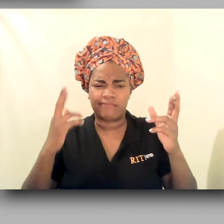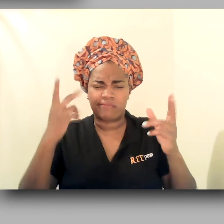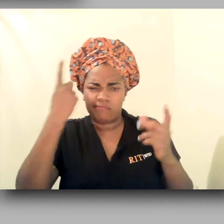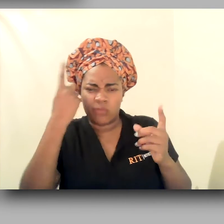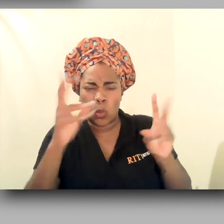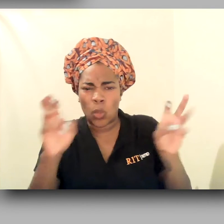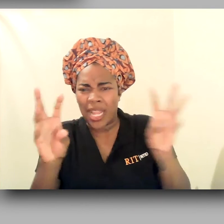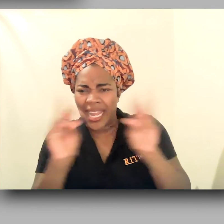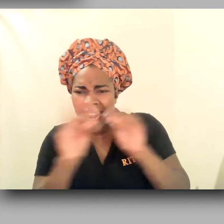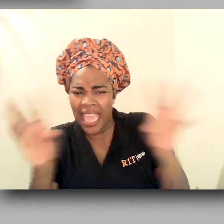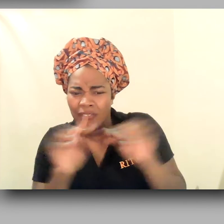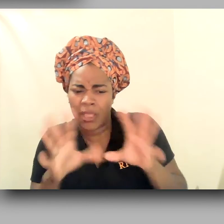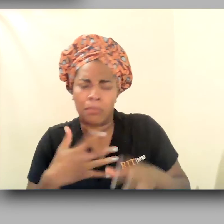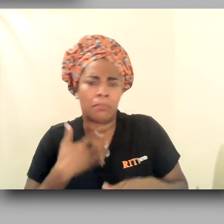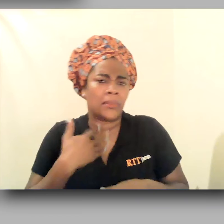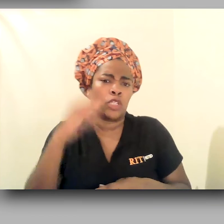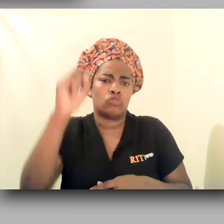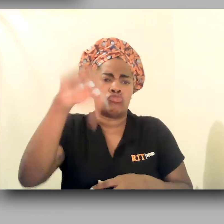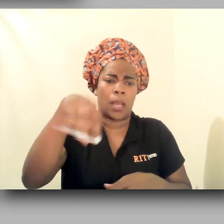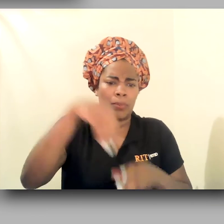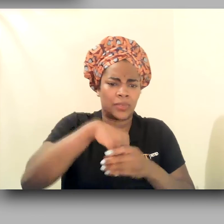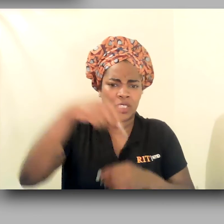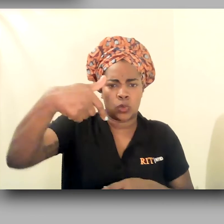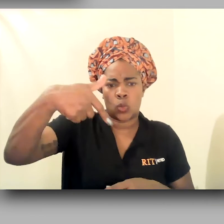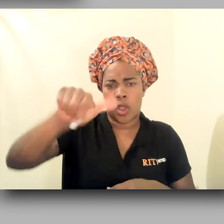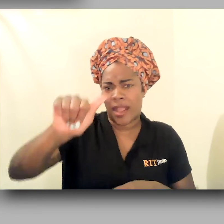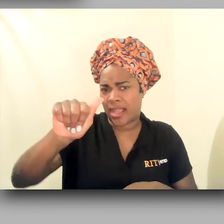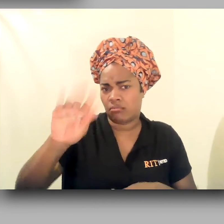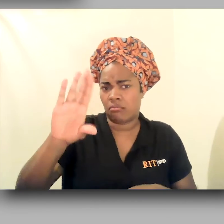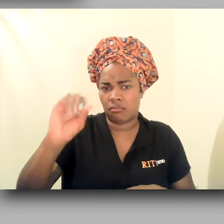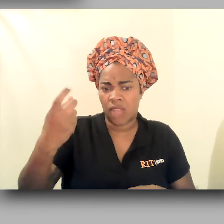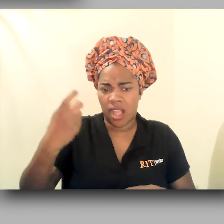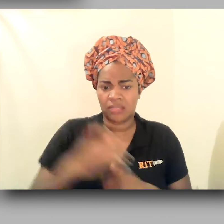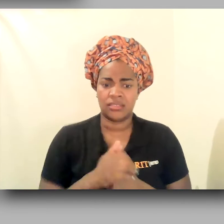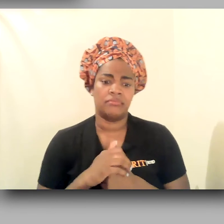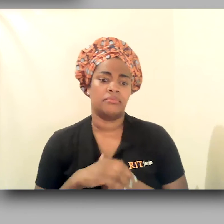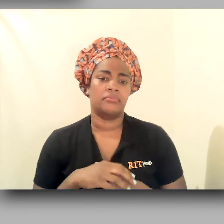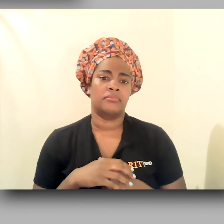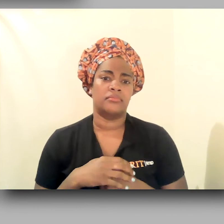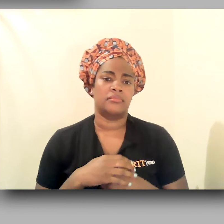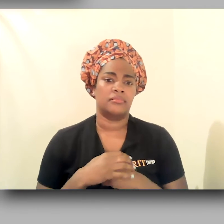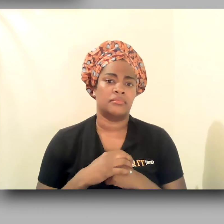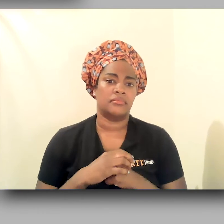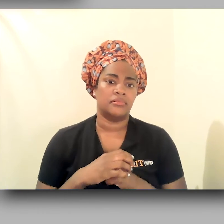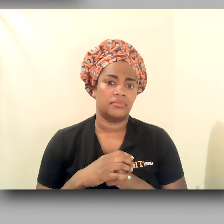rules, just drop that into the Q&A box and we will answer them.